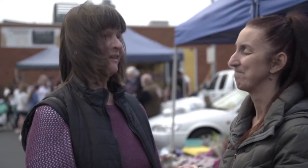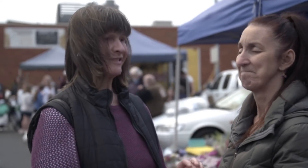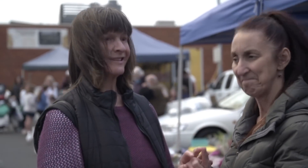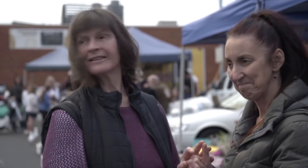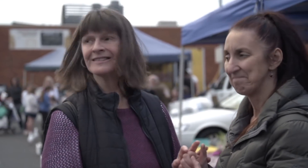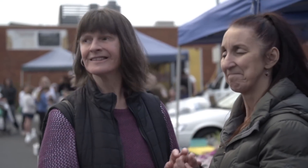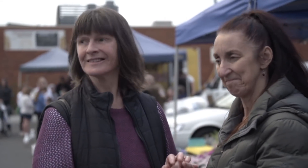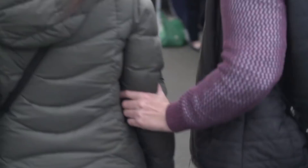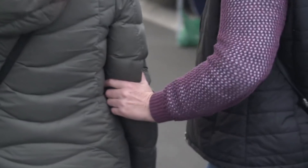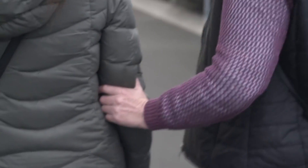beautiful, they're strong.